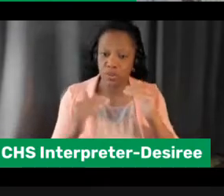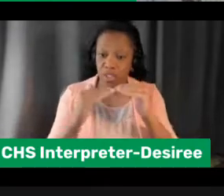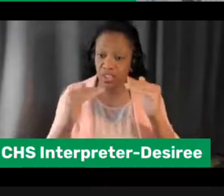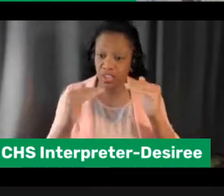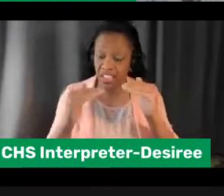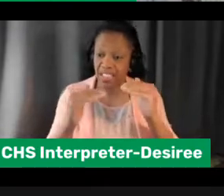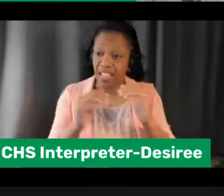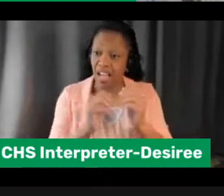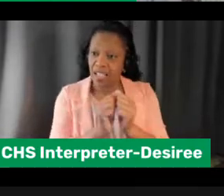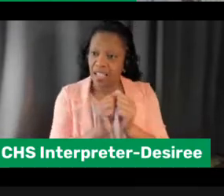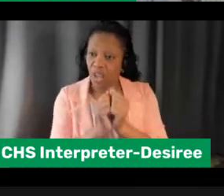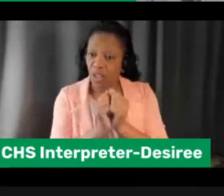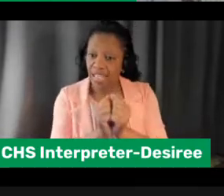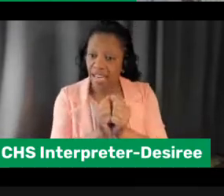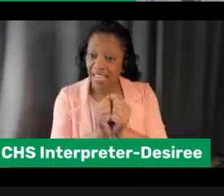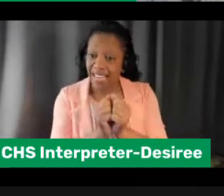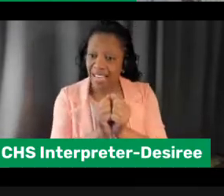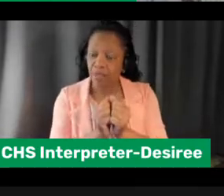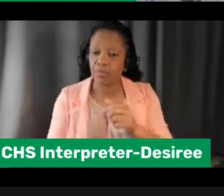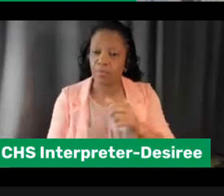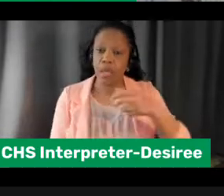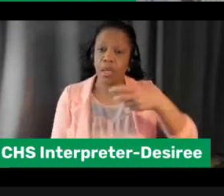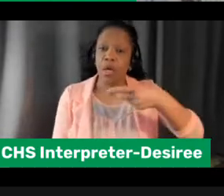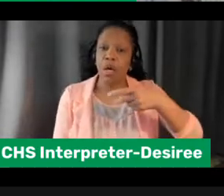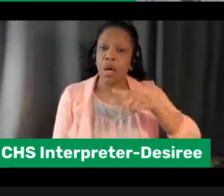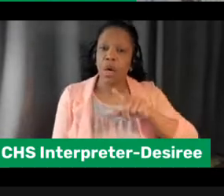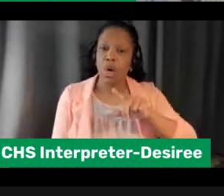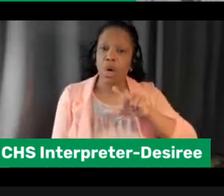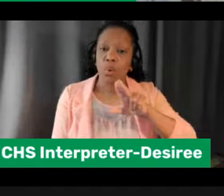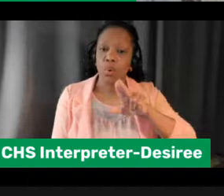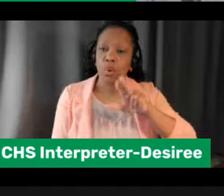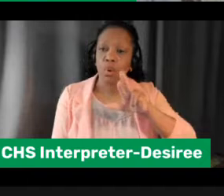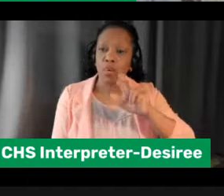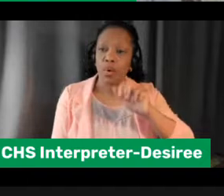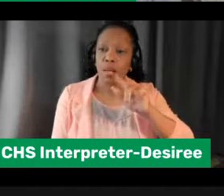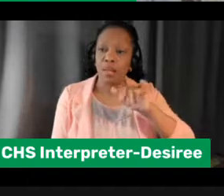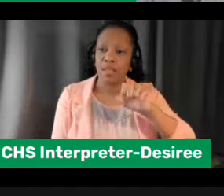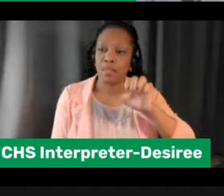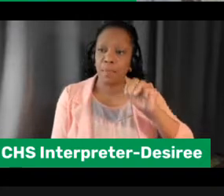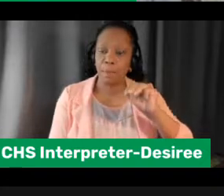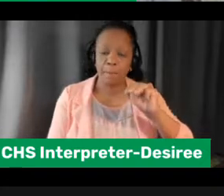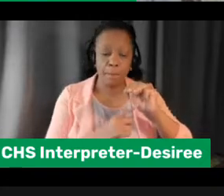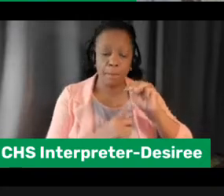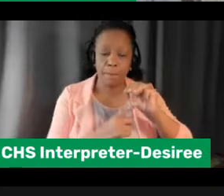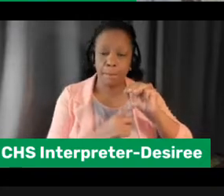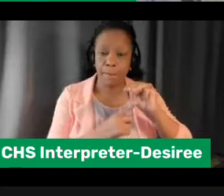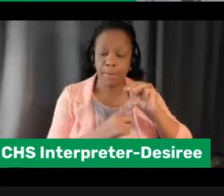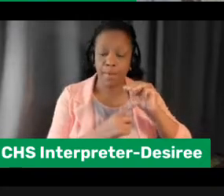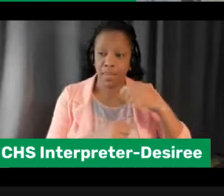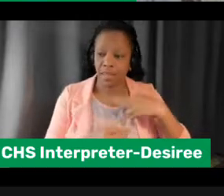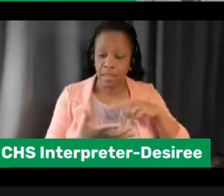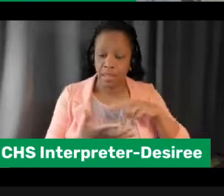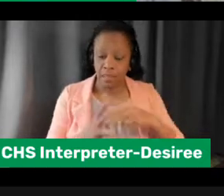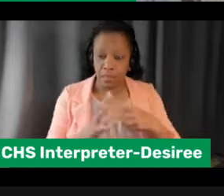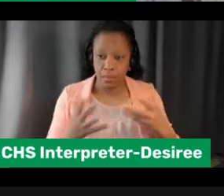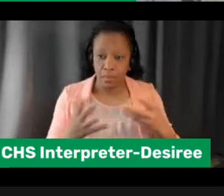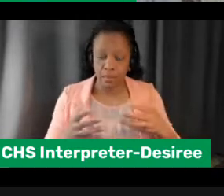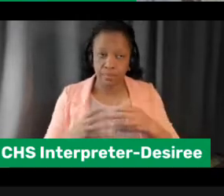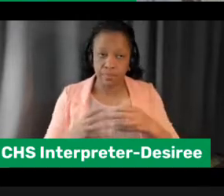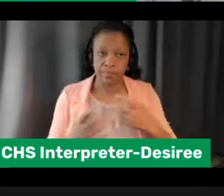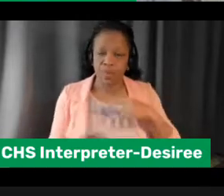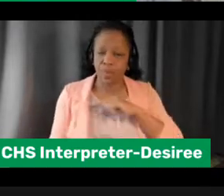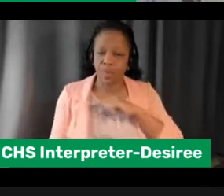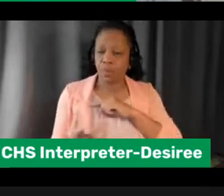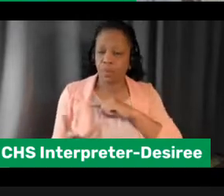obviously, pluralism. And part of what I mean by pluralism is that we don't think there's